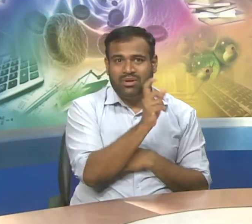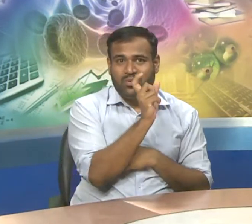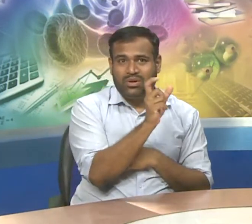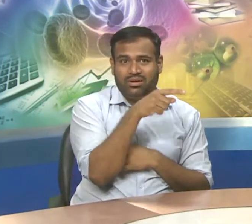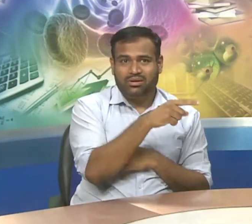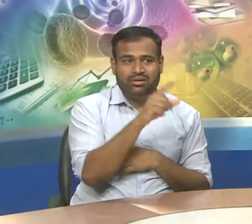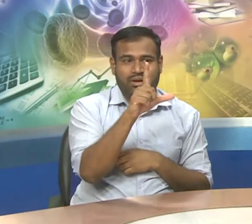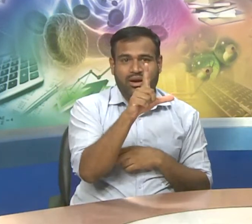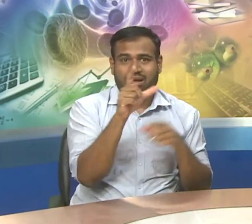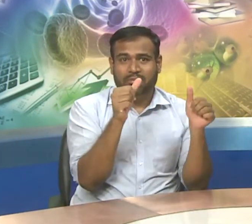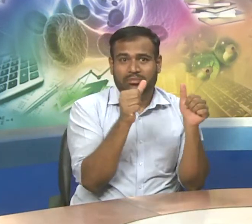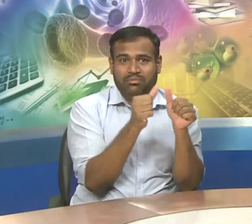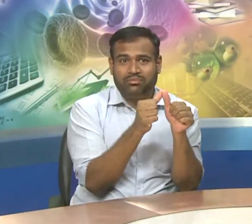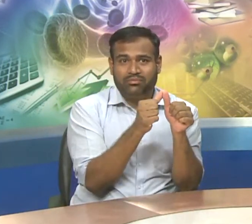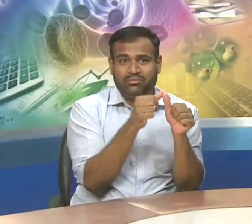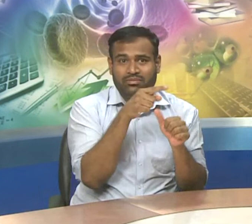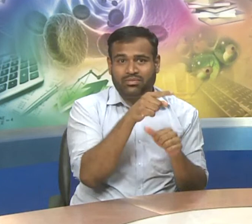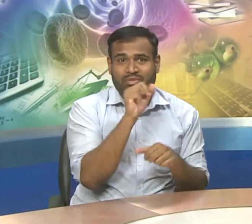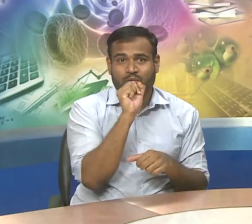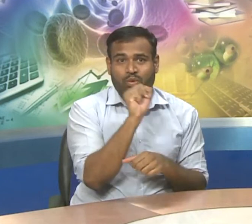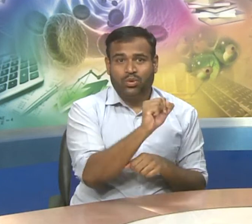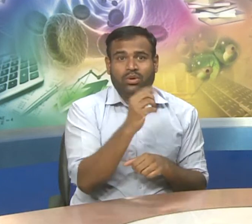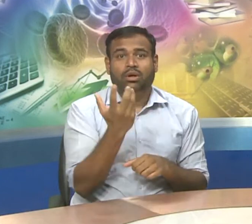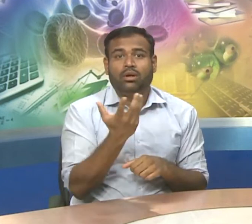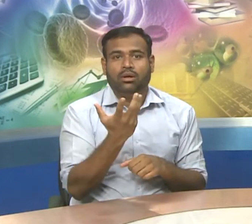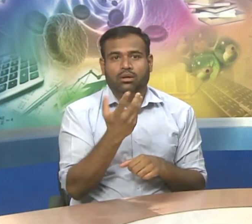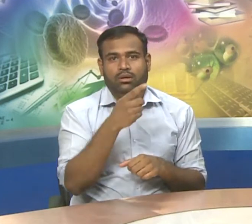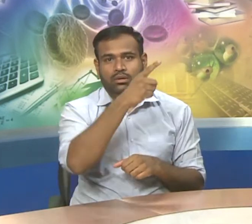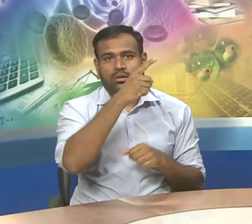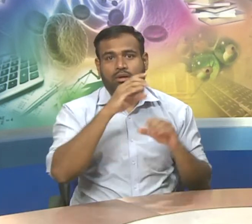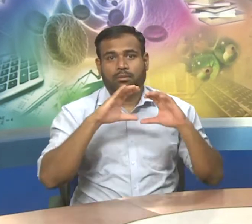These two words are, first word is Legislative